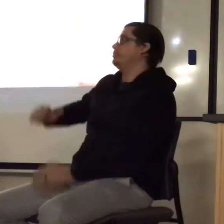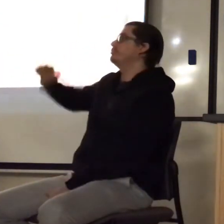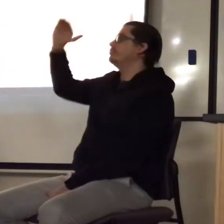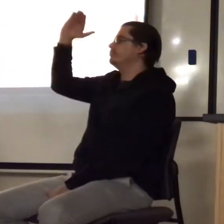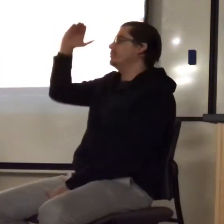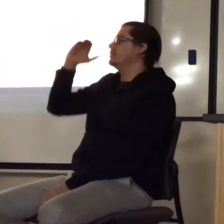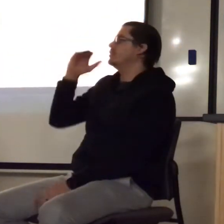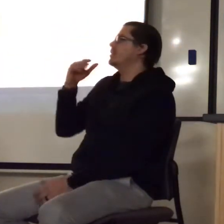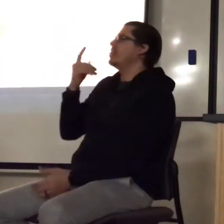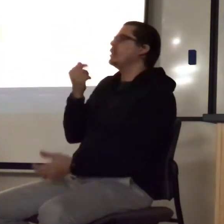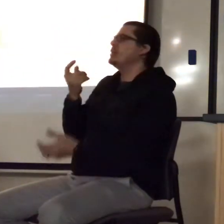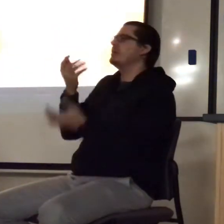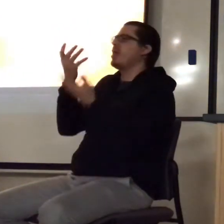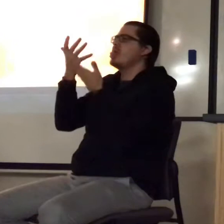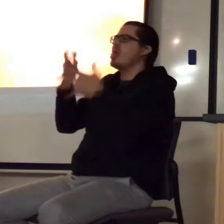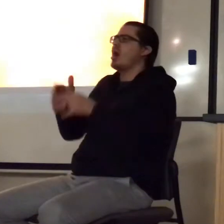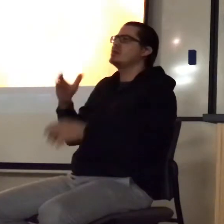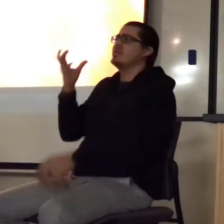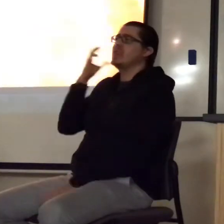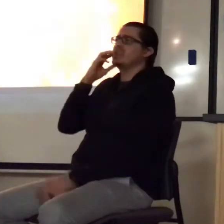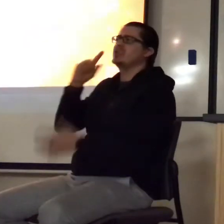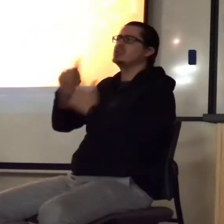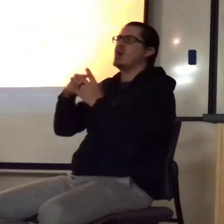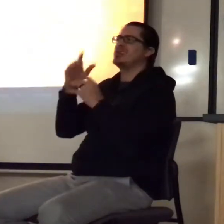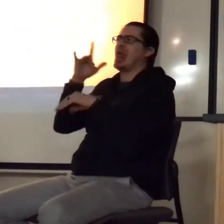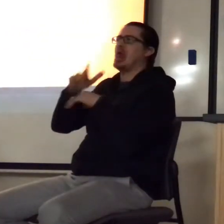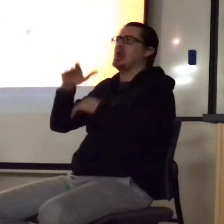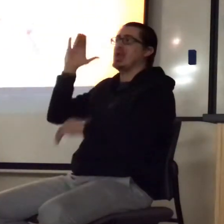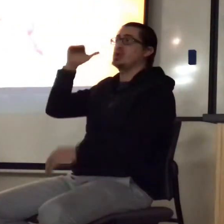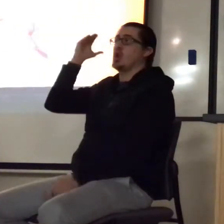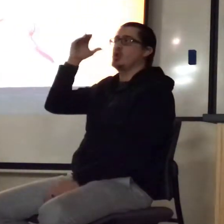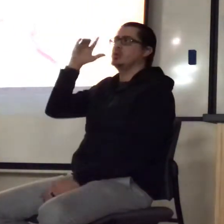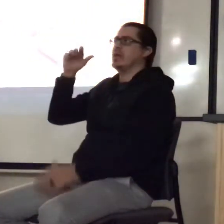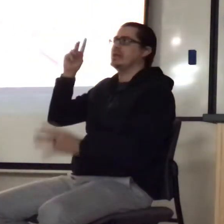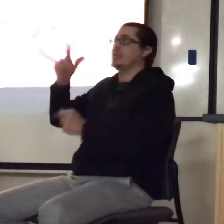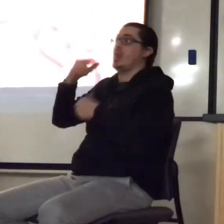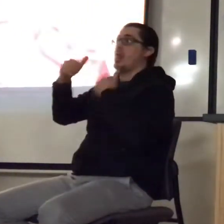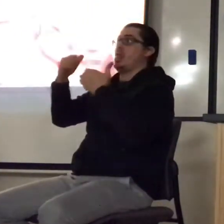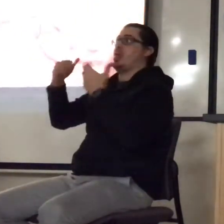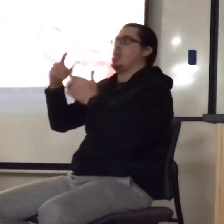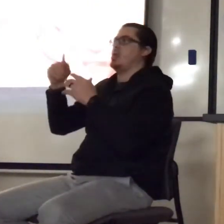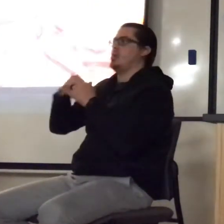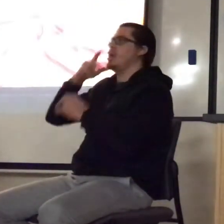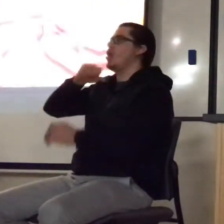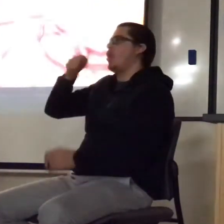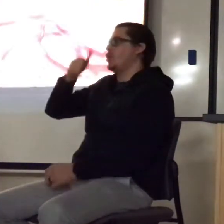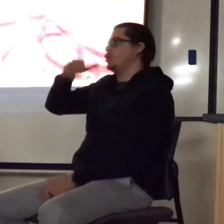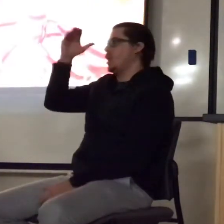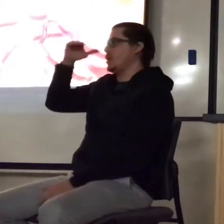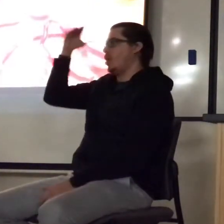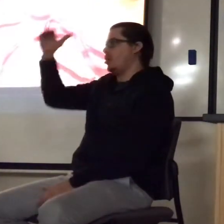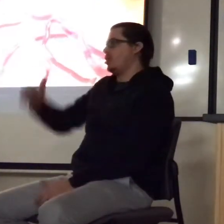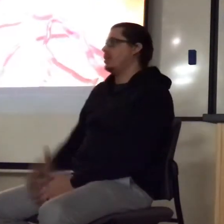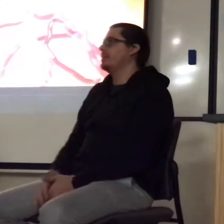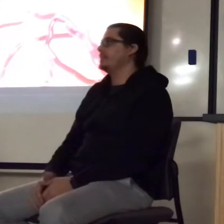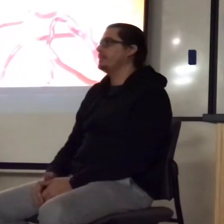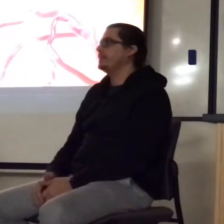by a gradual loss of bone density that begins in early adulthood that can accelerate significantly in older adults.